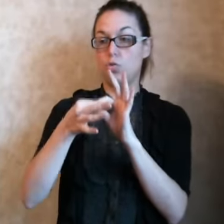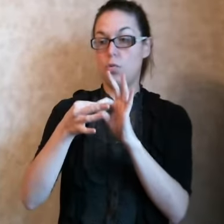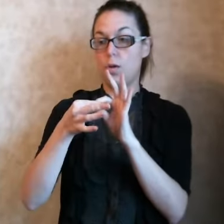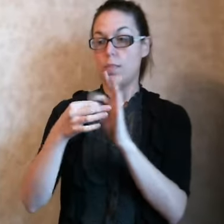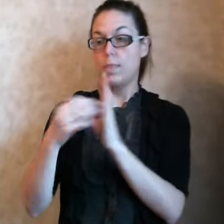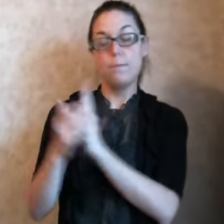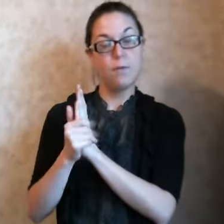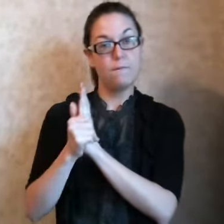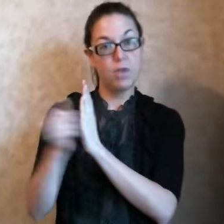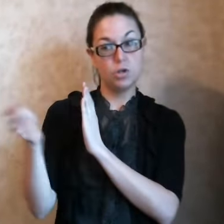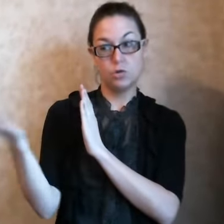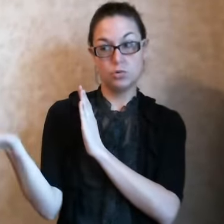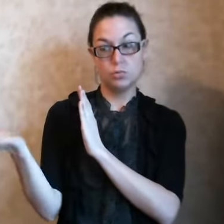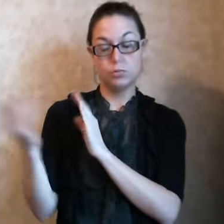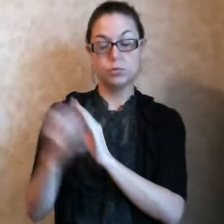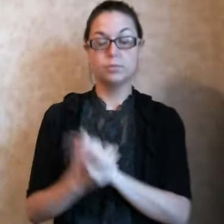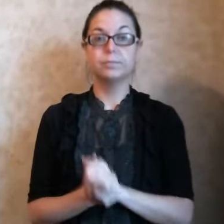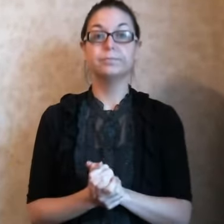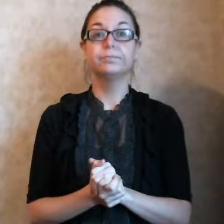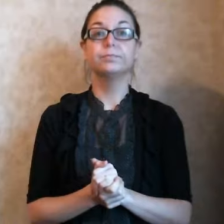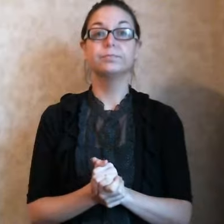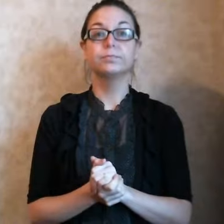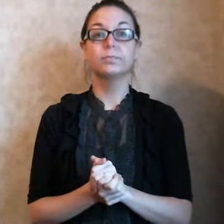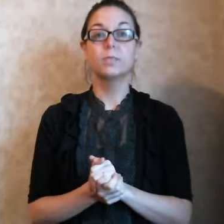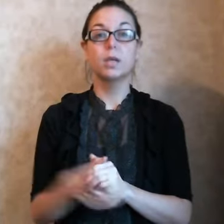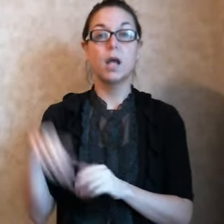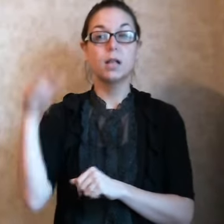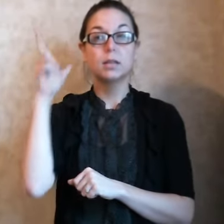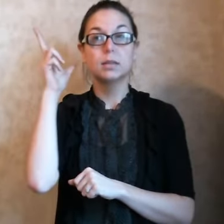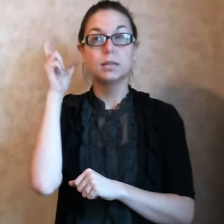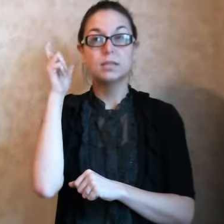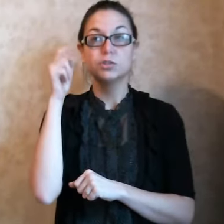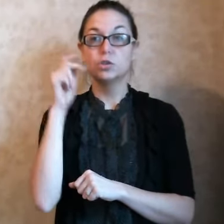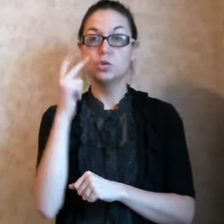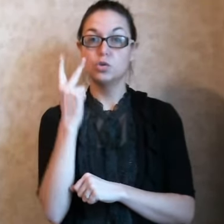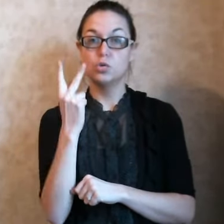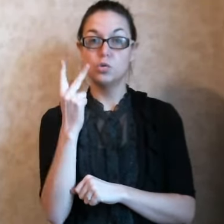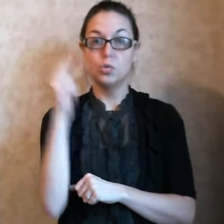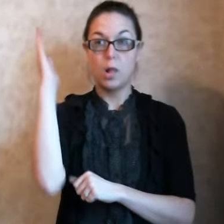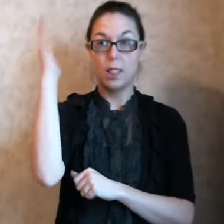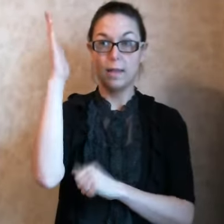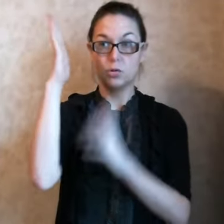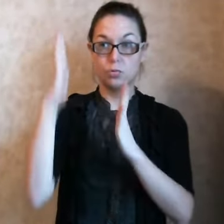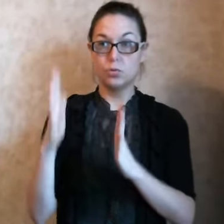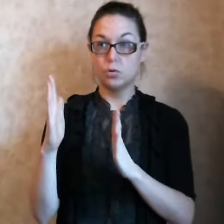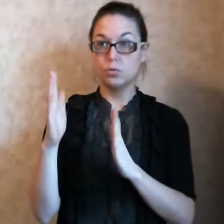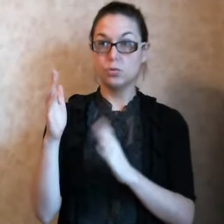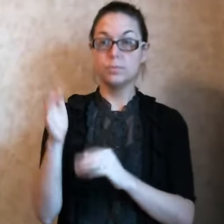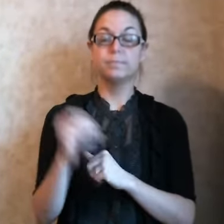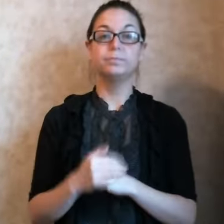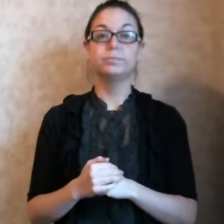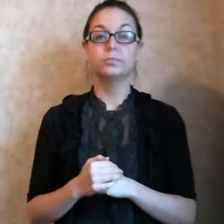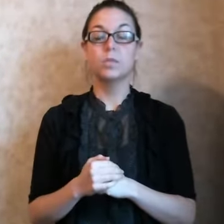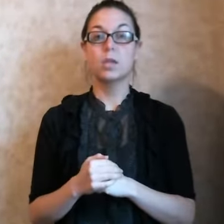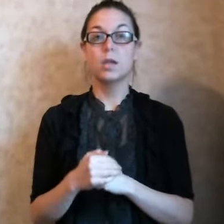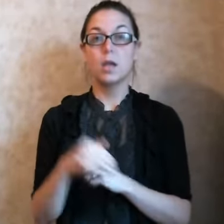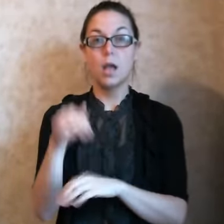them, and listened to the remaining 2 lectures. Then at night, which was kind of